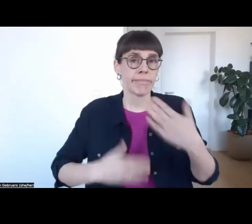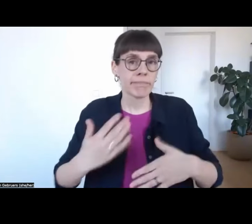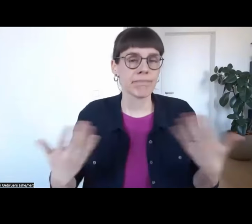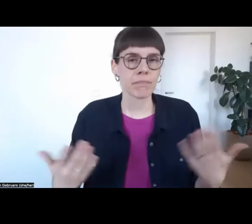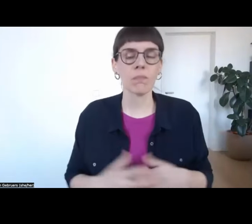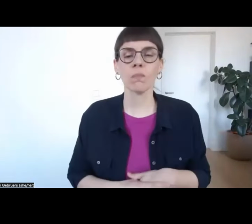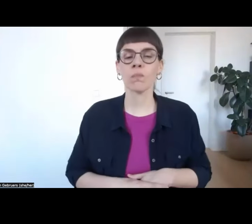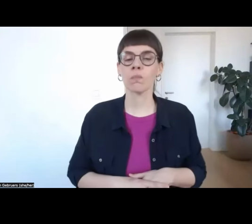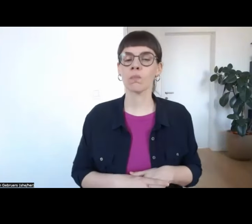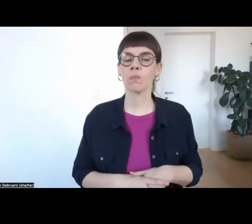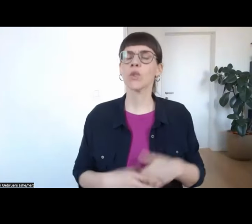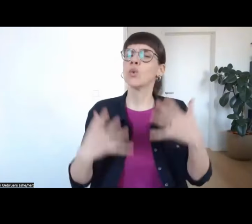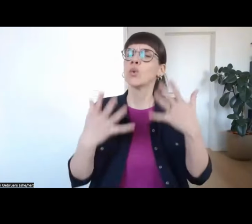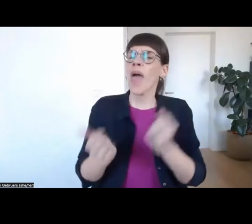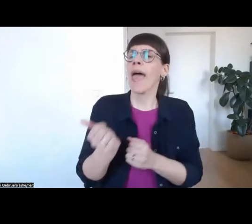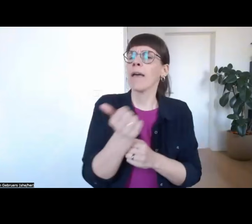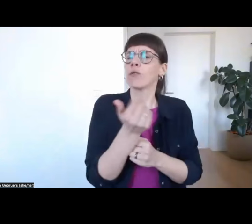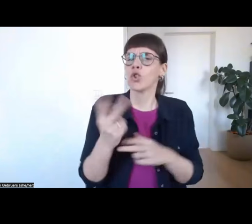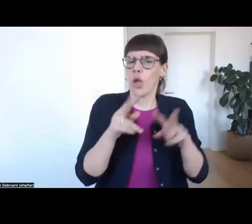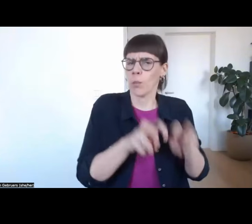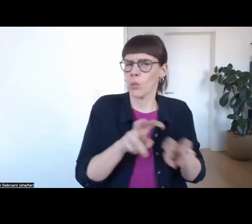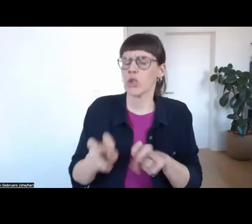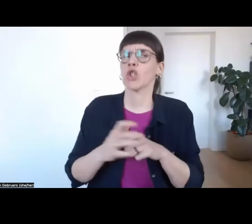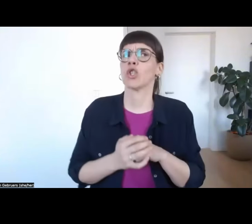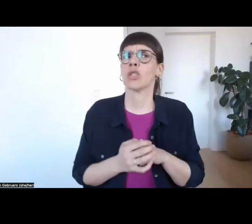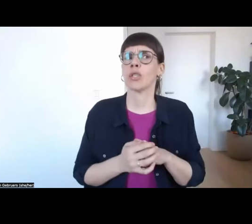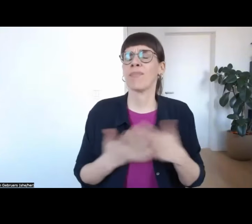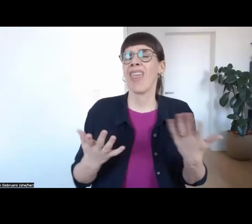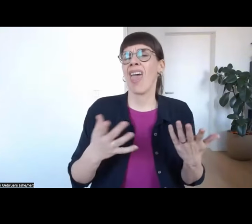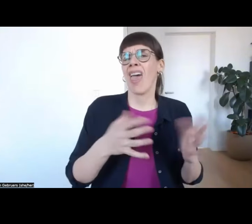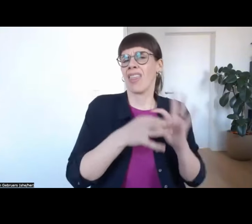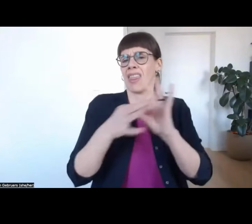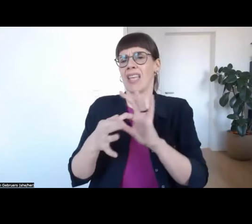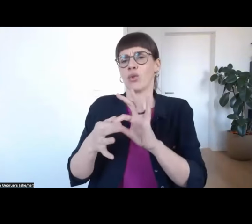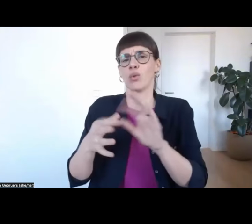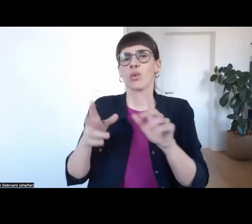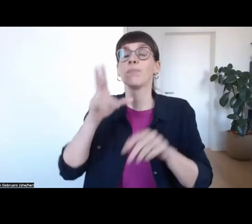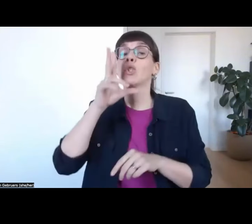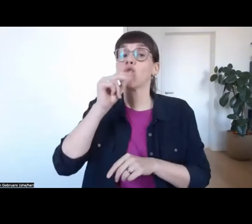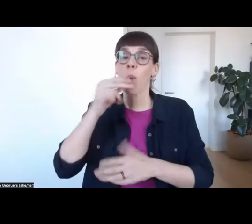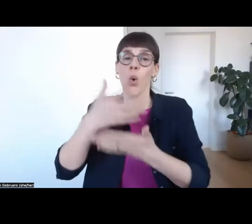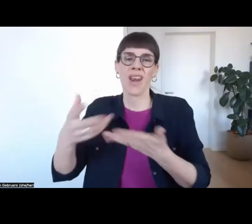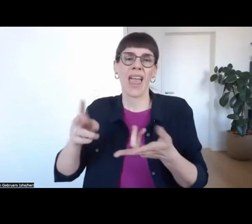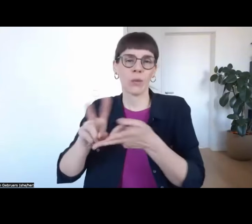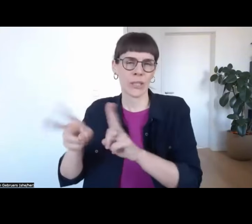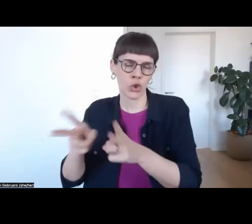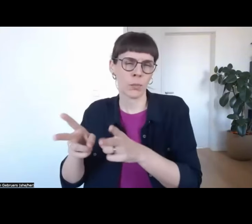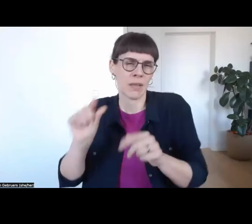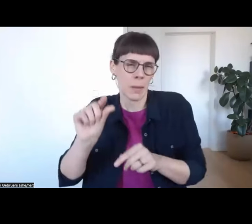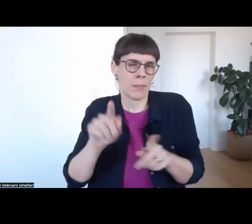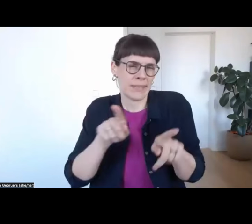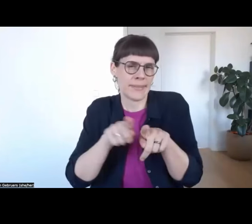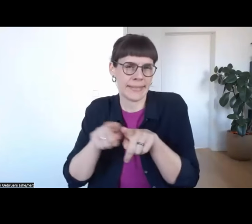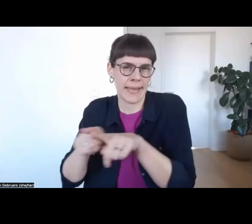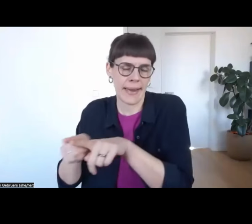accepting that that's the way society is constructed and some of the attitudes they may experience. But